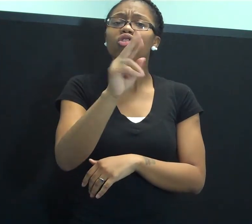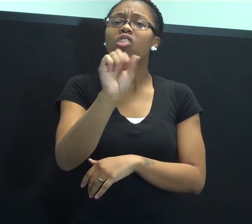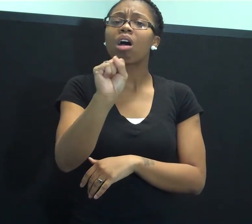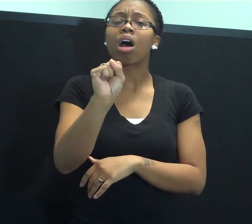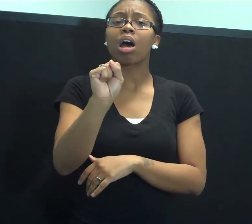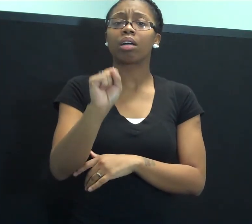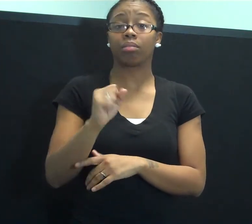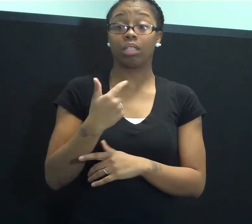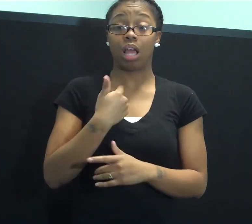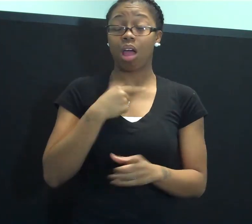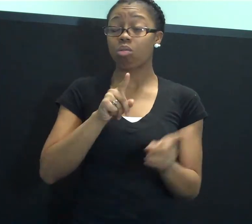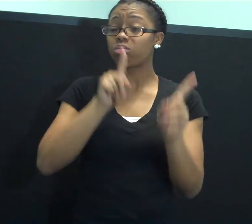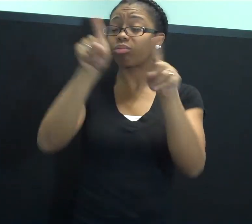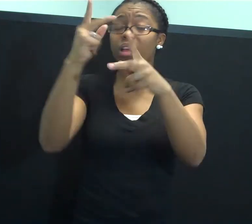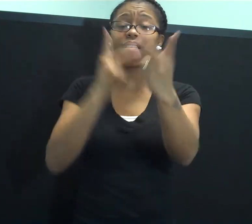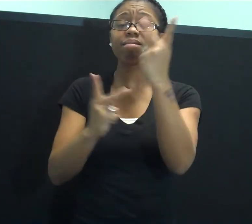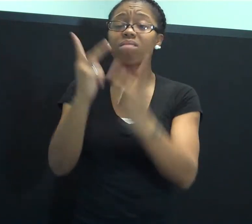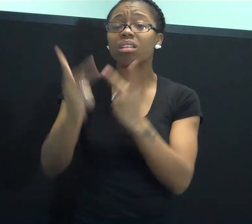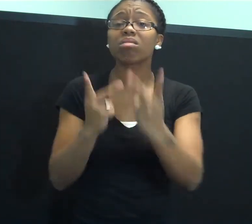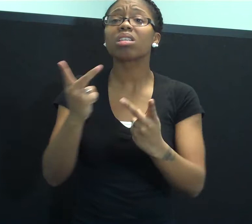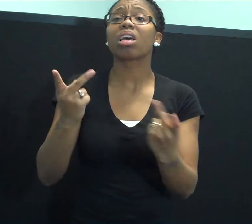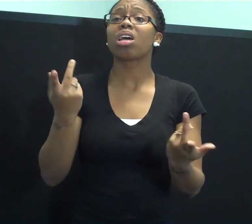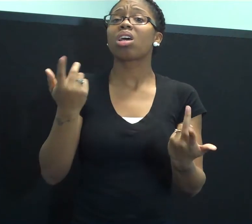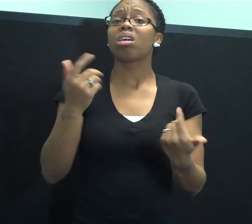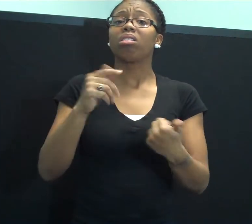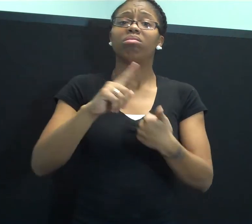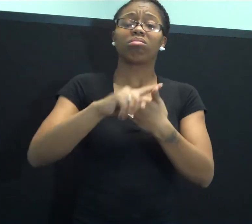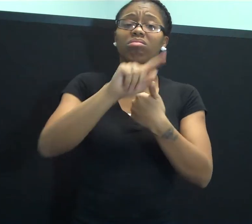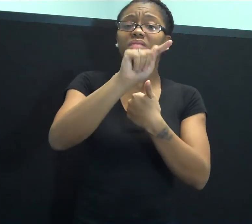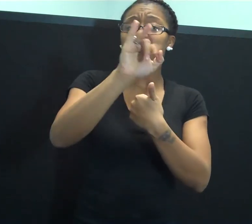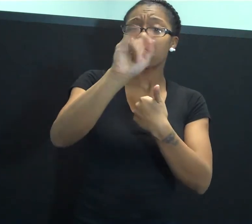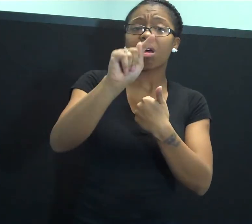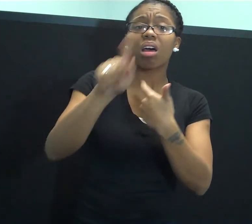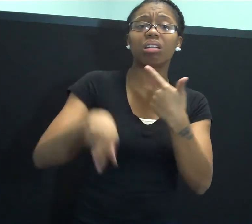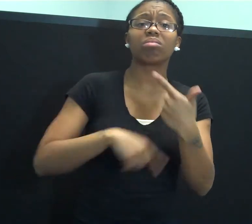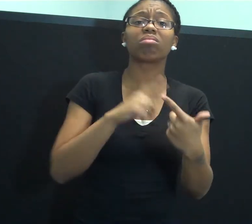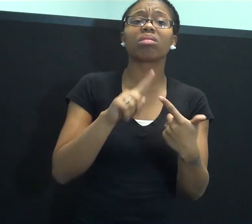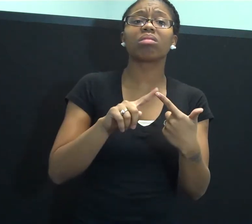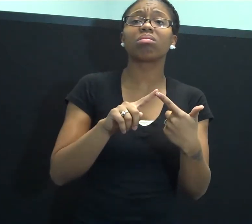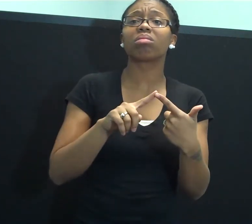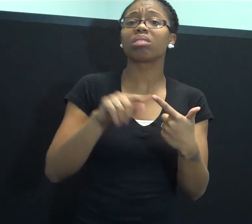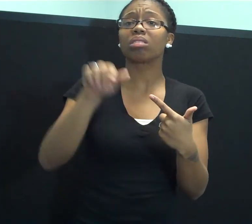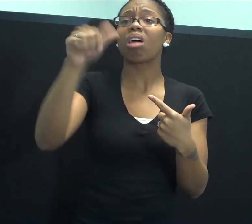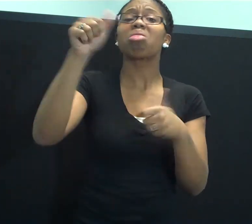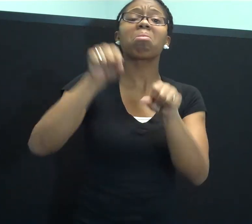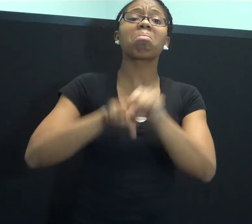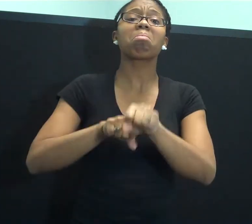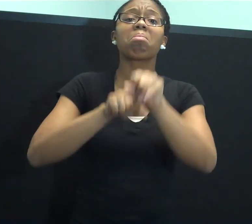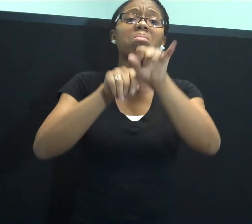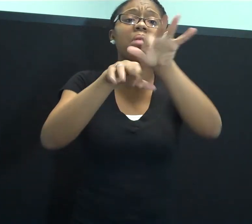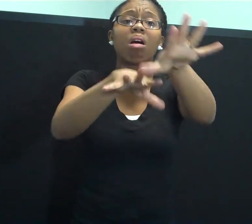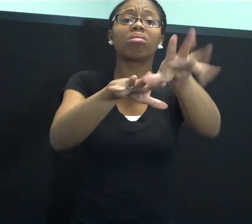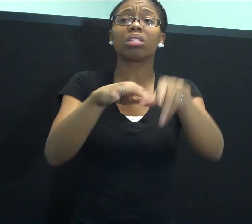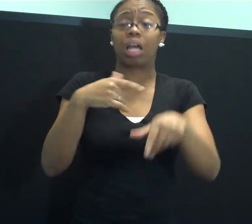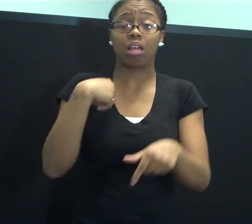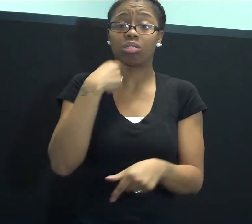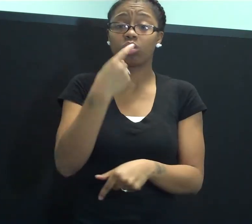remarkable pilgrims from eastern Tibet who went up to one of the major mountain peaks in central Tibet and